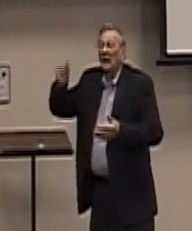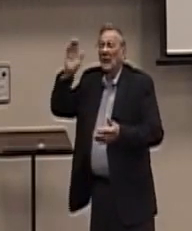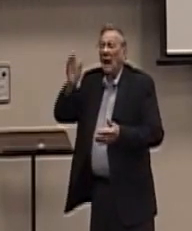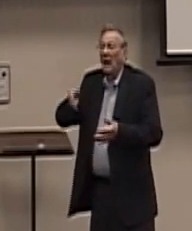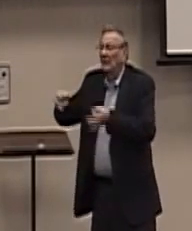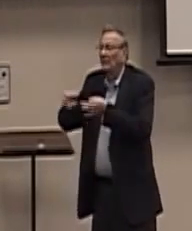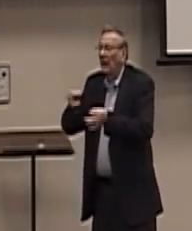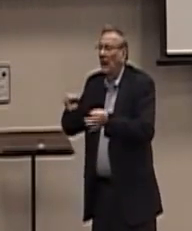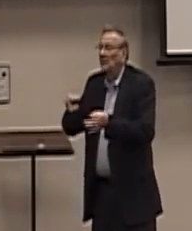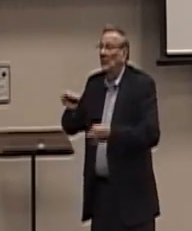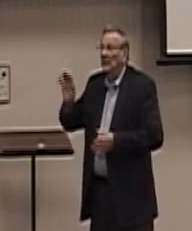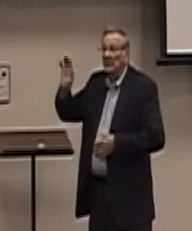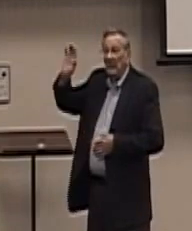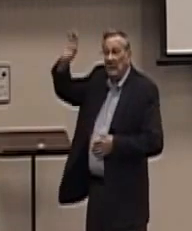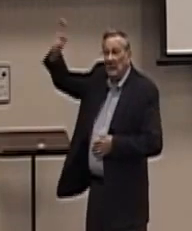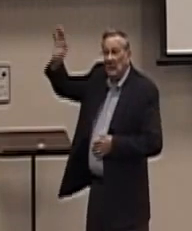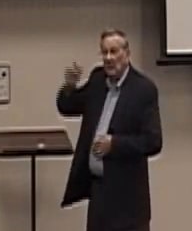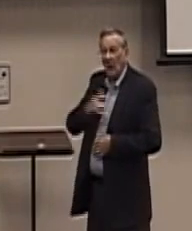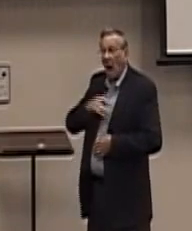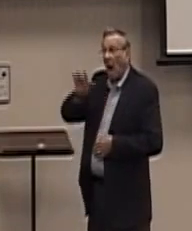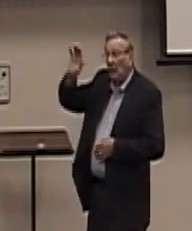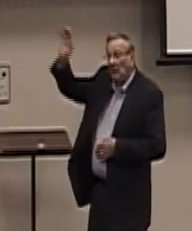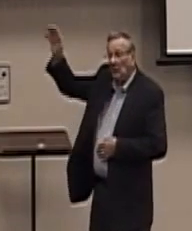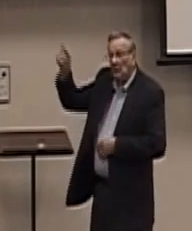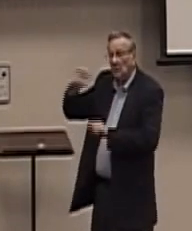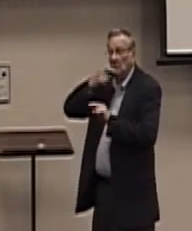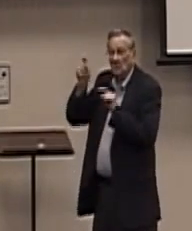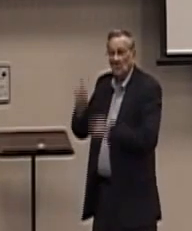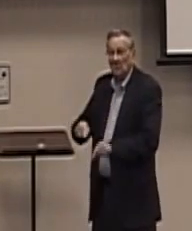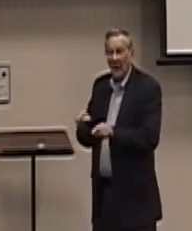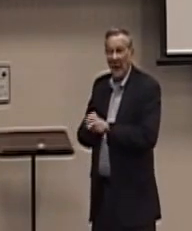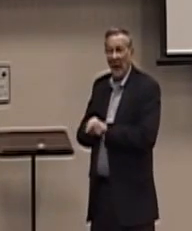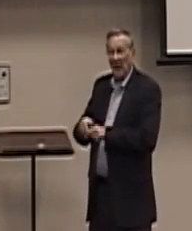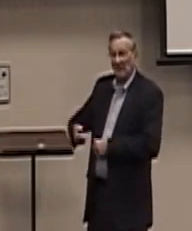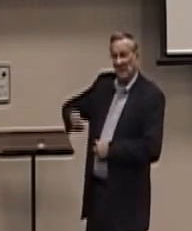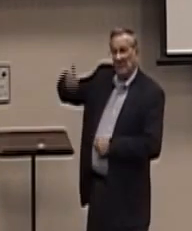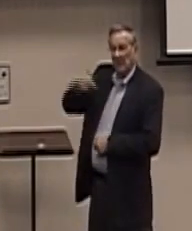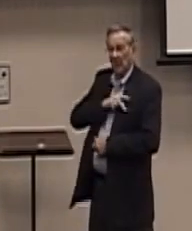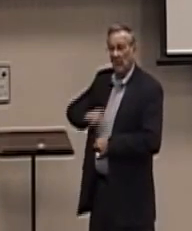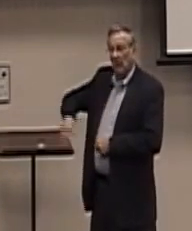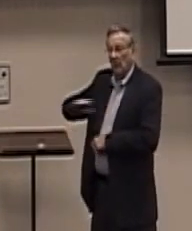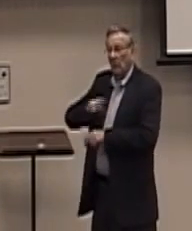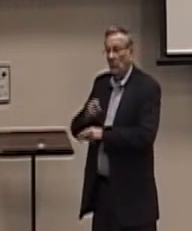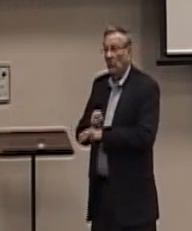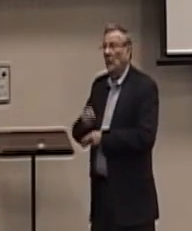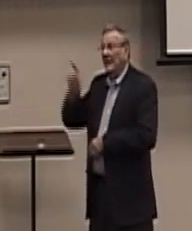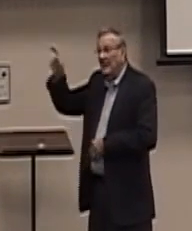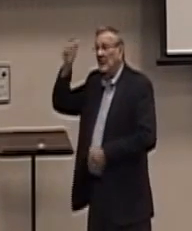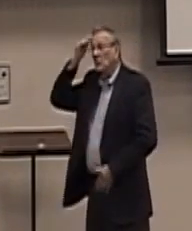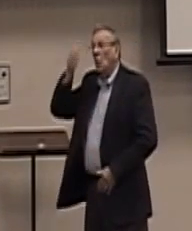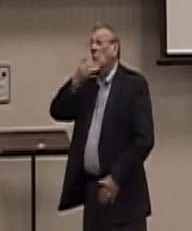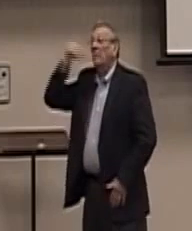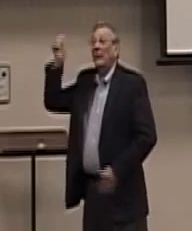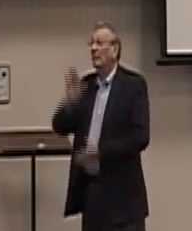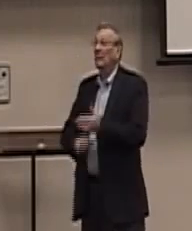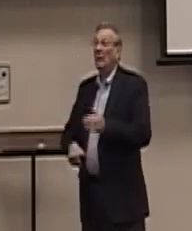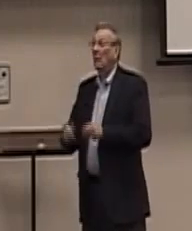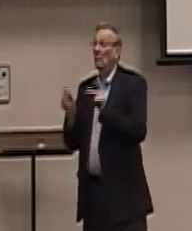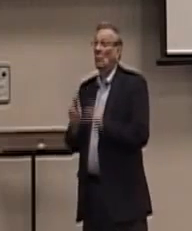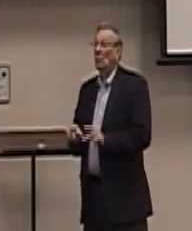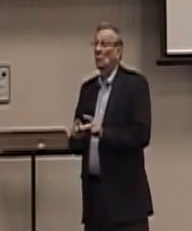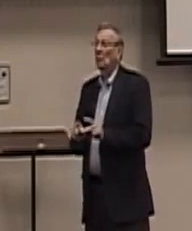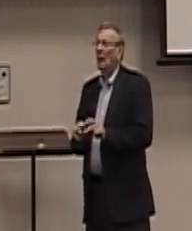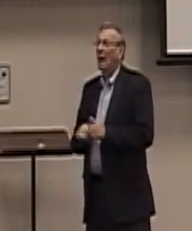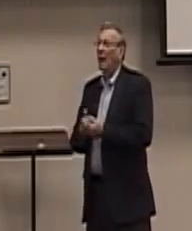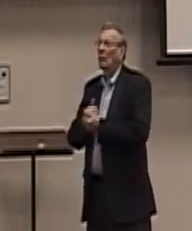it comes from His heart, and it's His mandate as the sovereign King of the universe. And He knows better than anybody else how